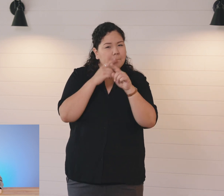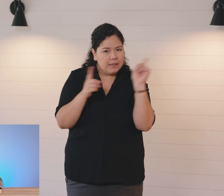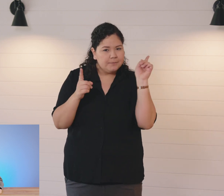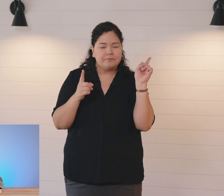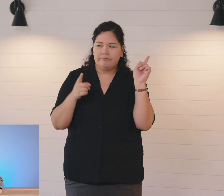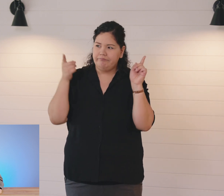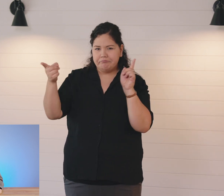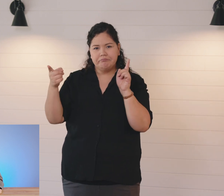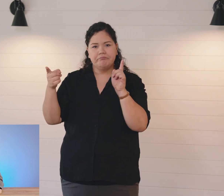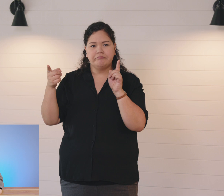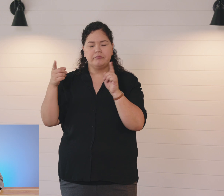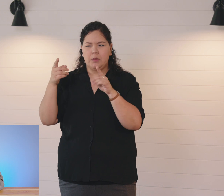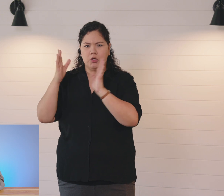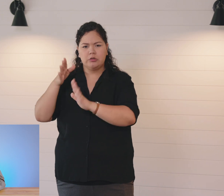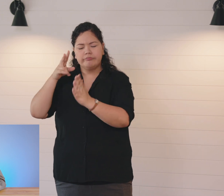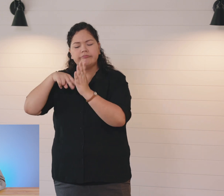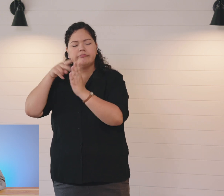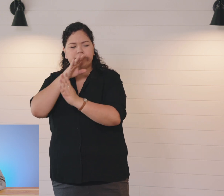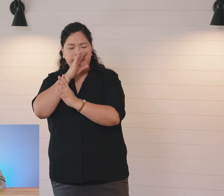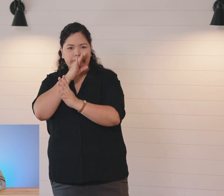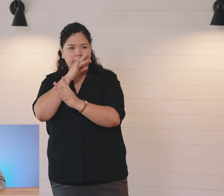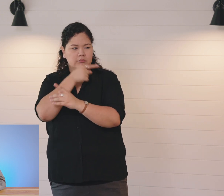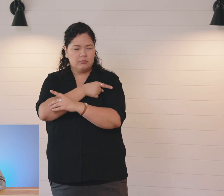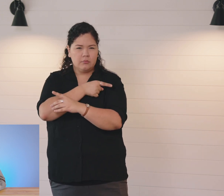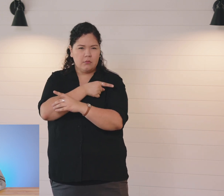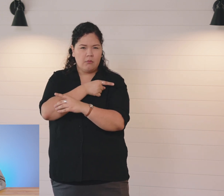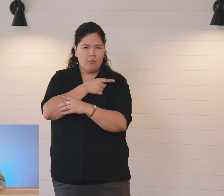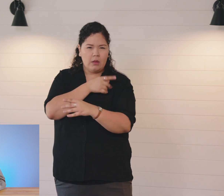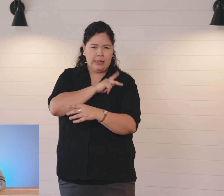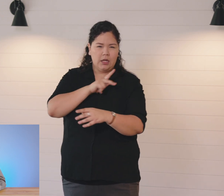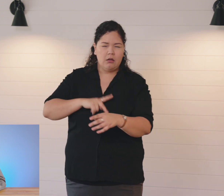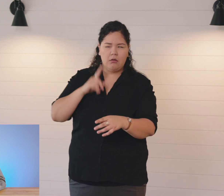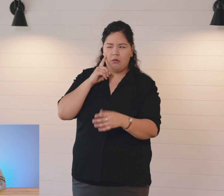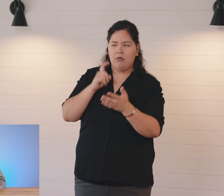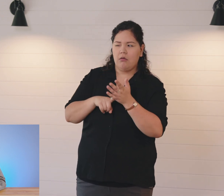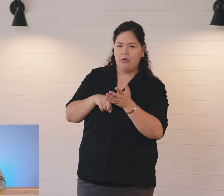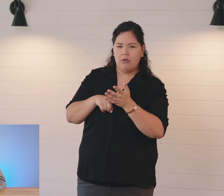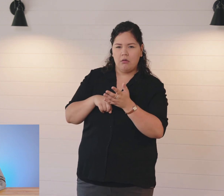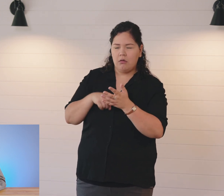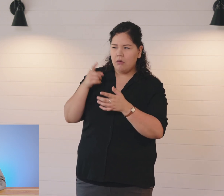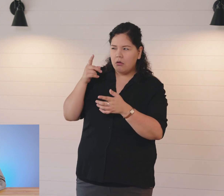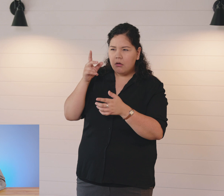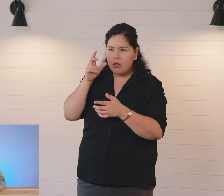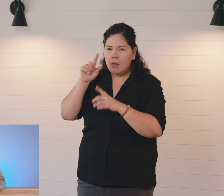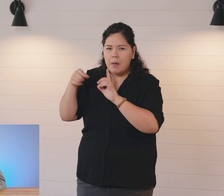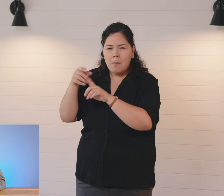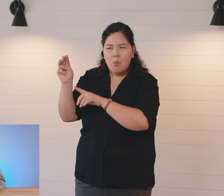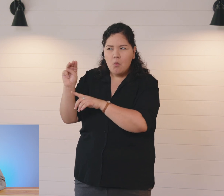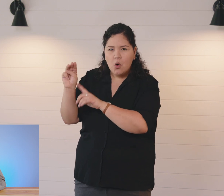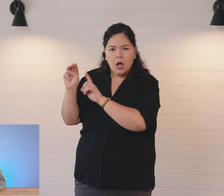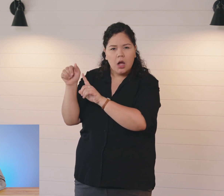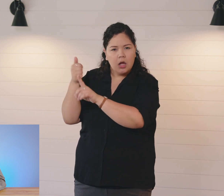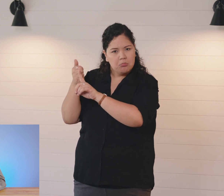as that book is being read, a part comes to him. It's read out loud about this Mordecai who